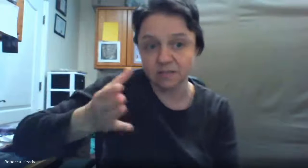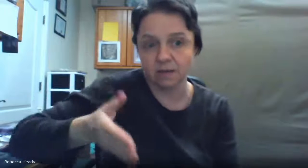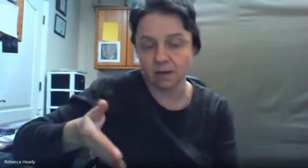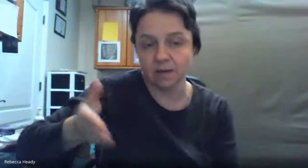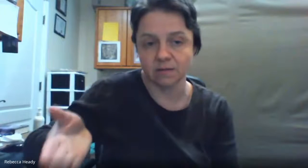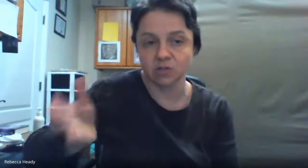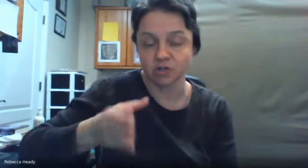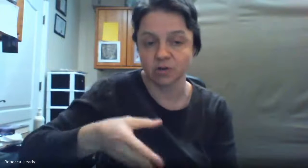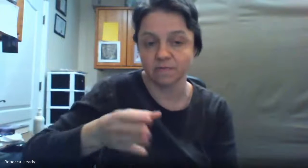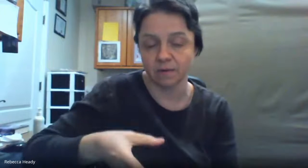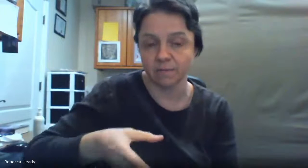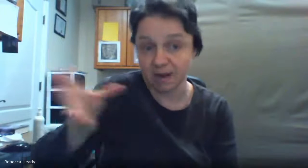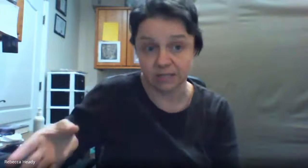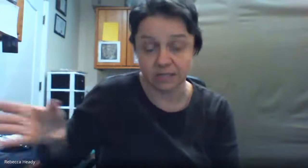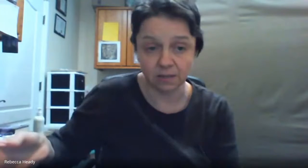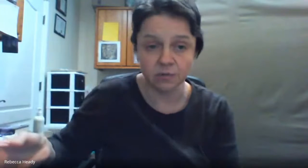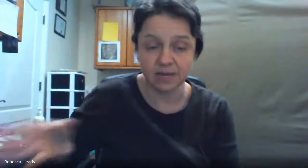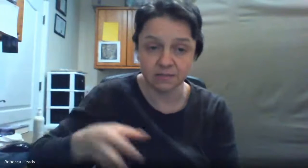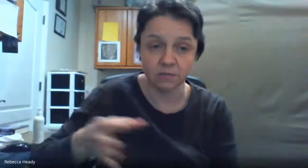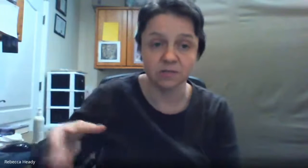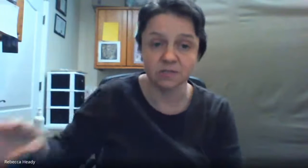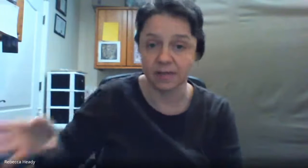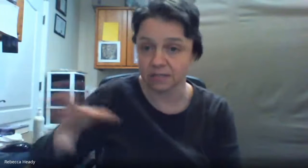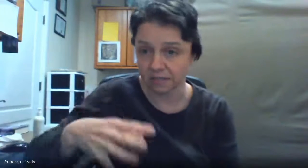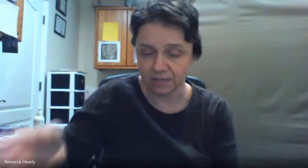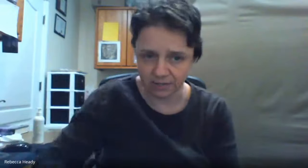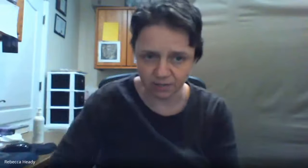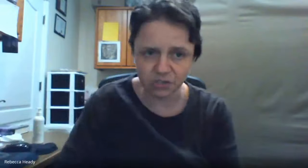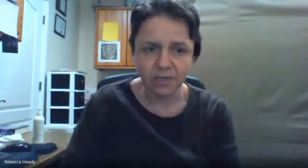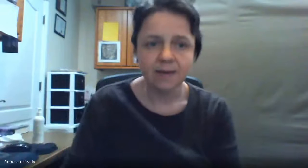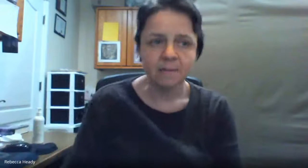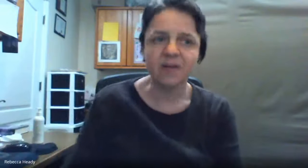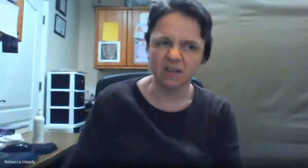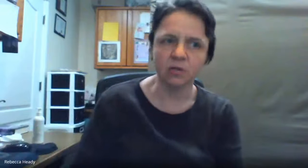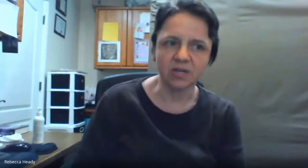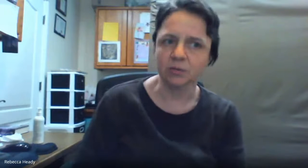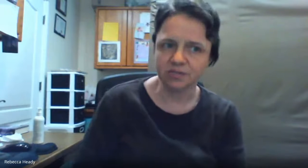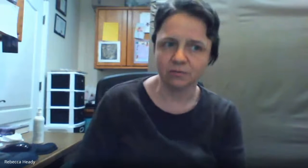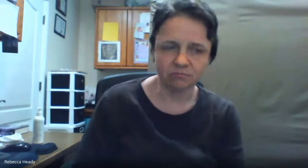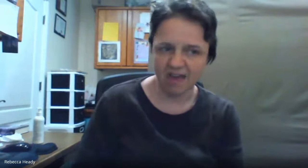the structure of American Sign Language, ASL, versus like Signed Exact English, then you get used to that.